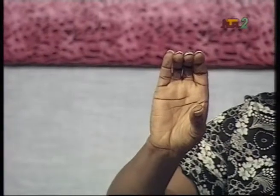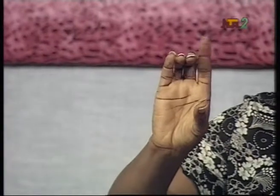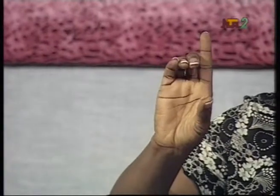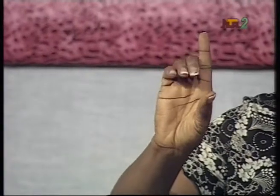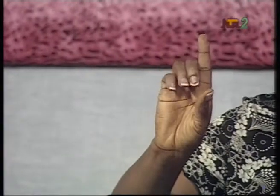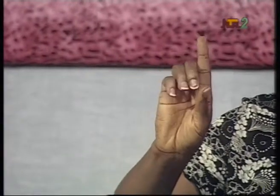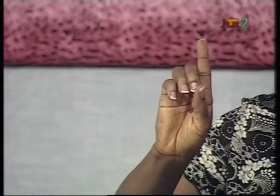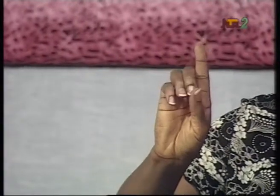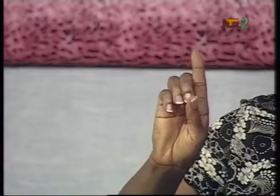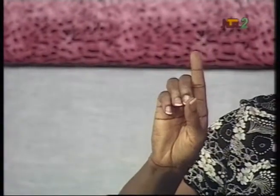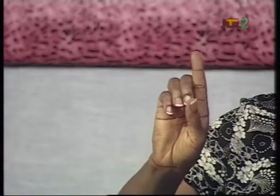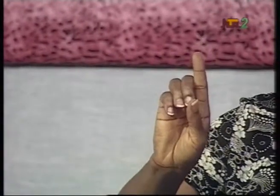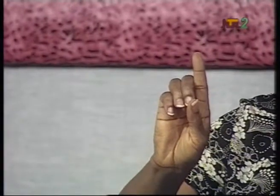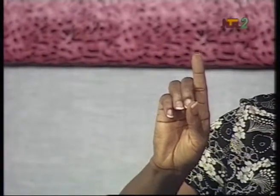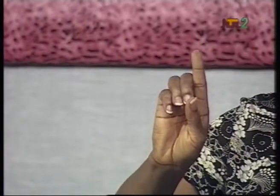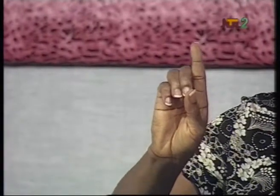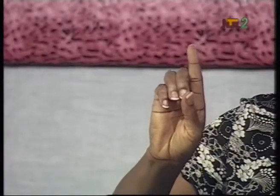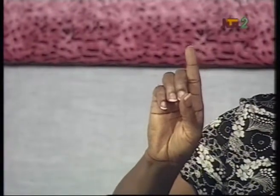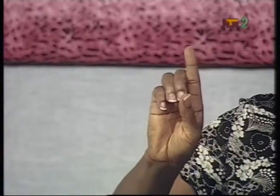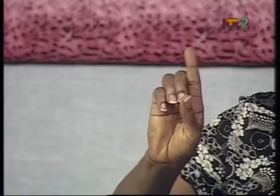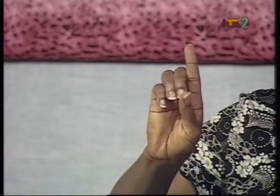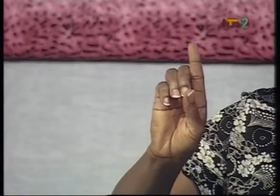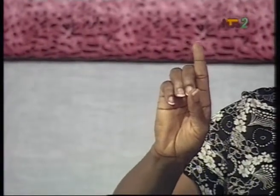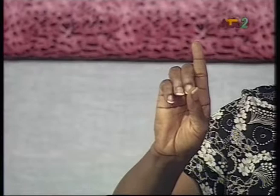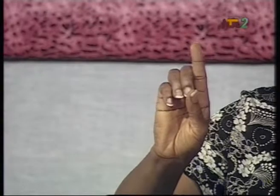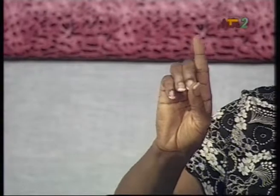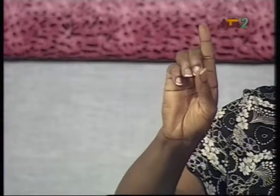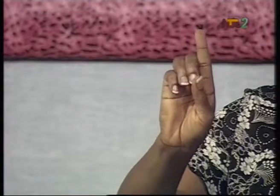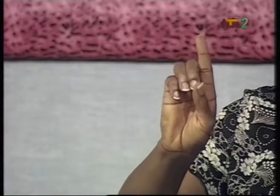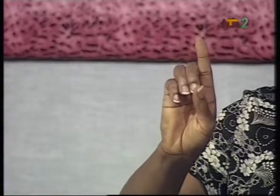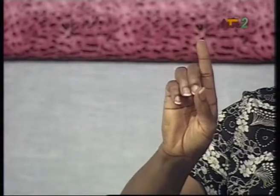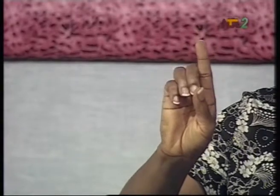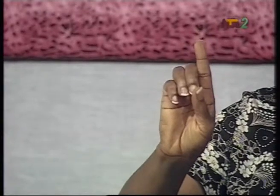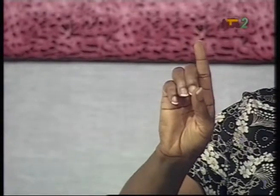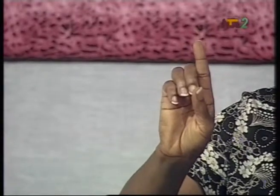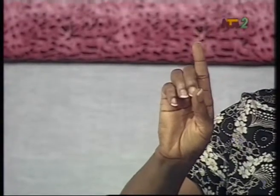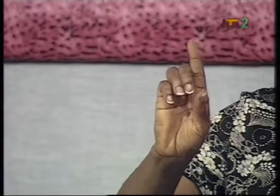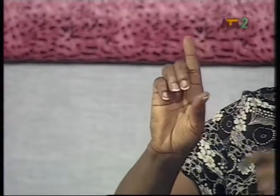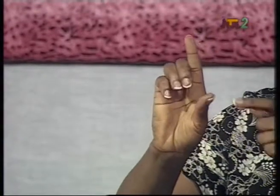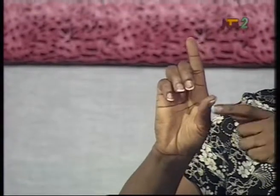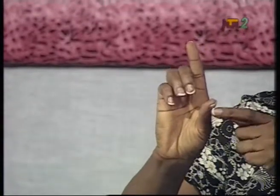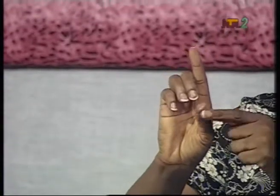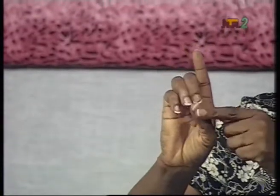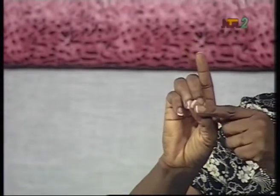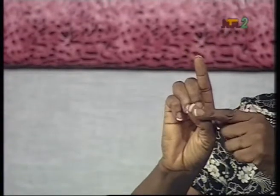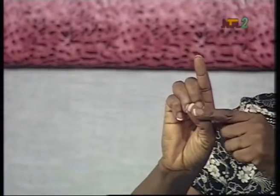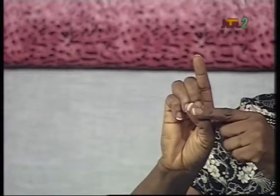And then you have D. As if you're signing number 1. That's D. Your thumb closing to all the